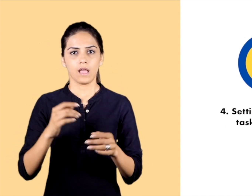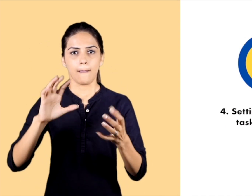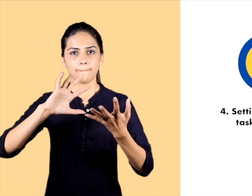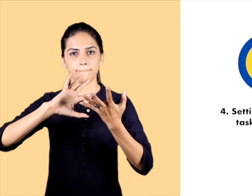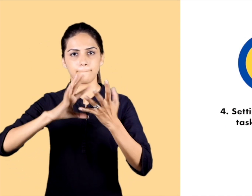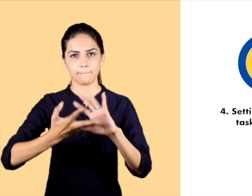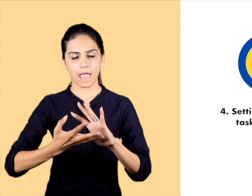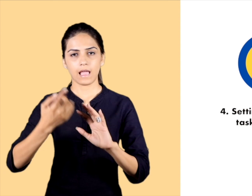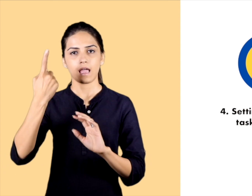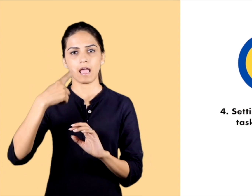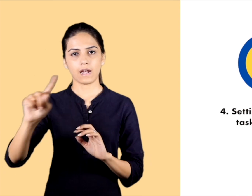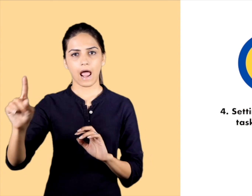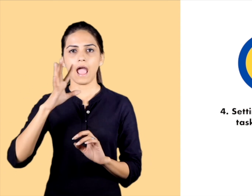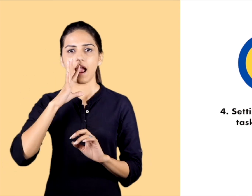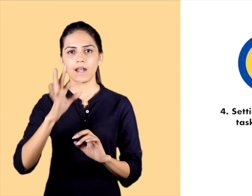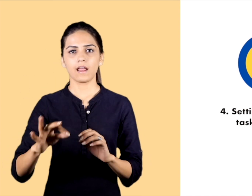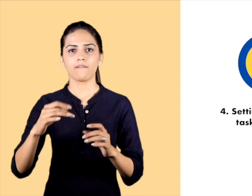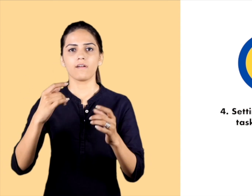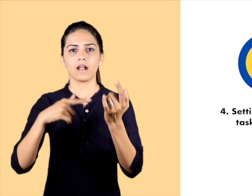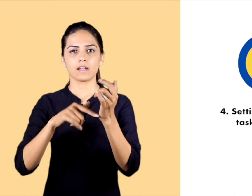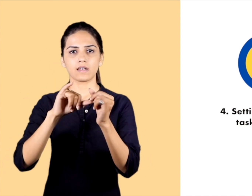or goals.